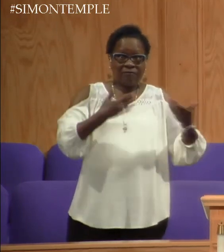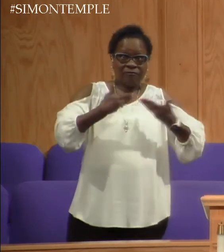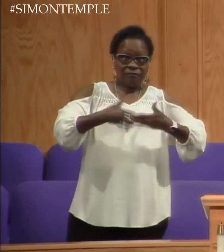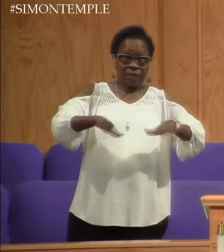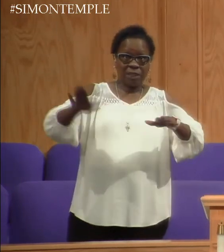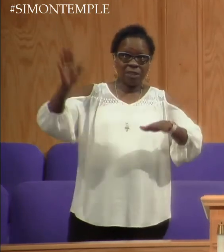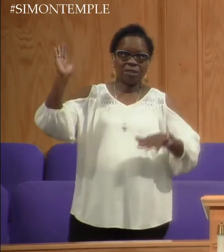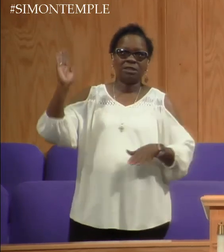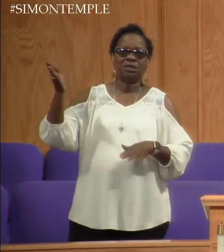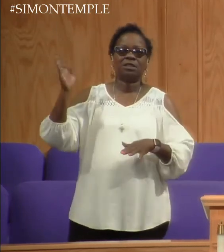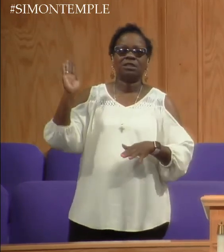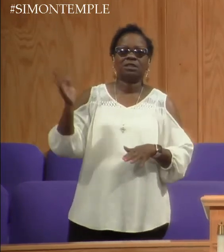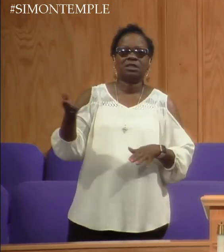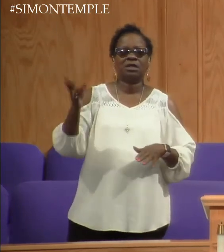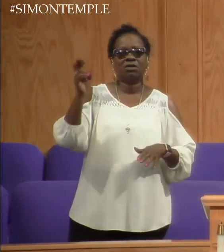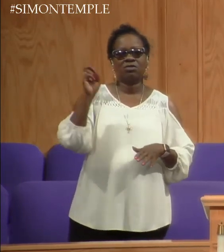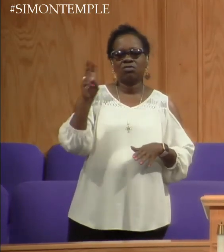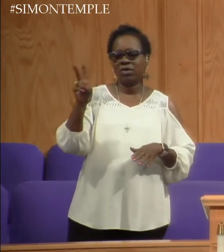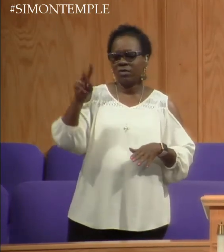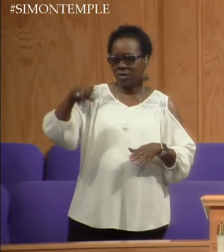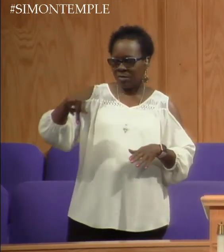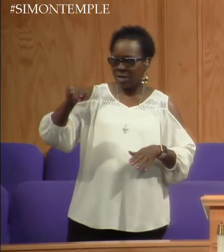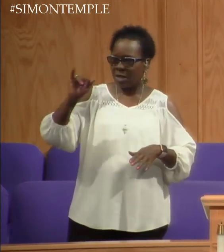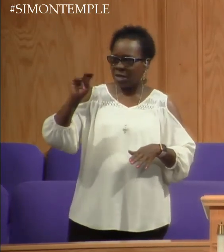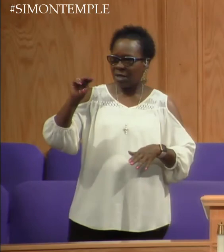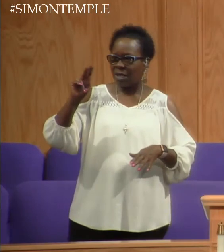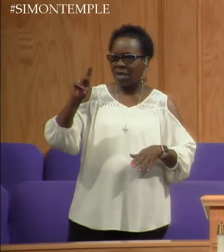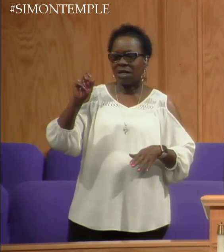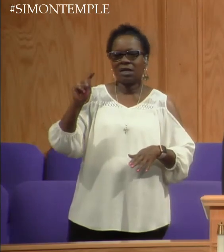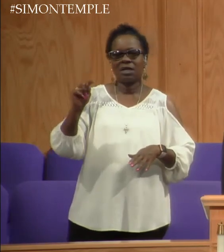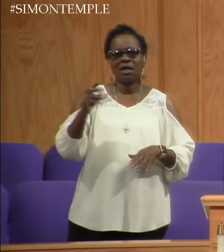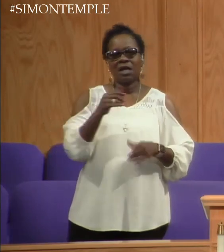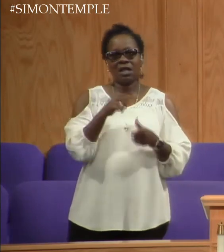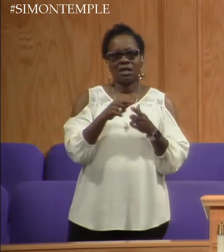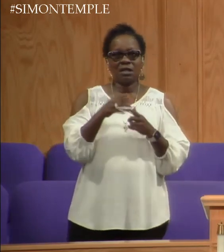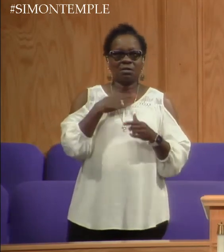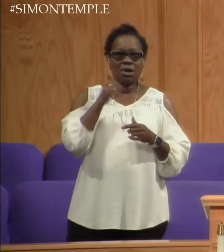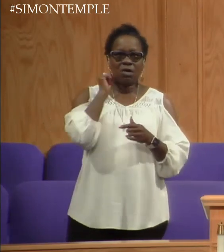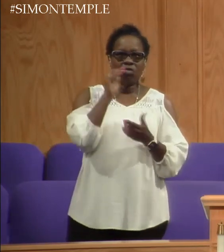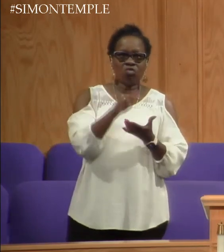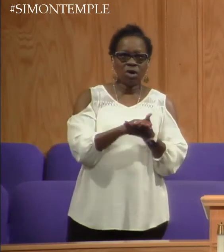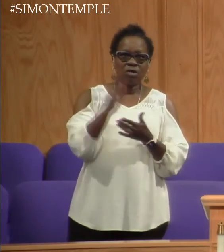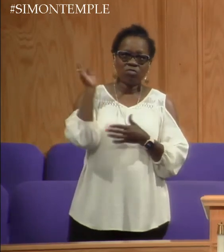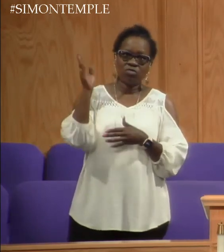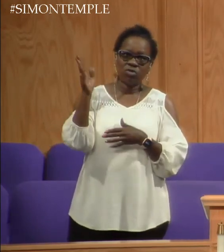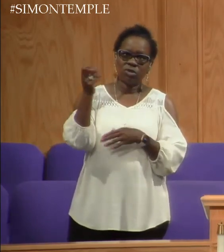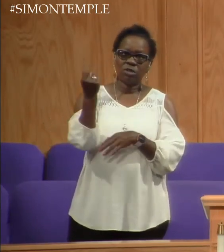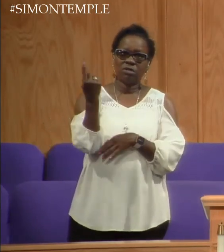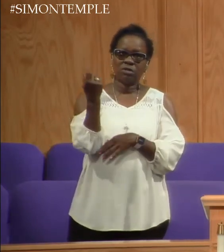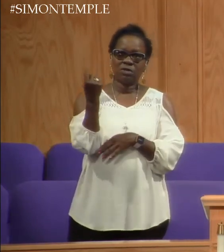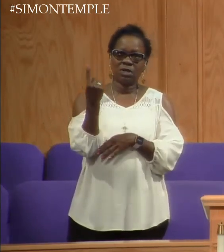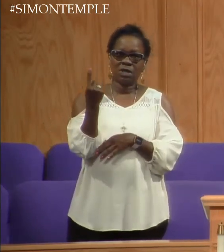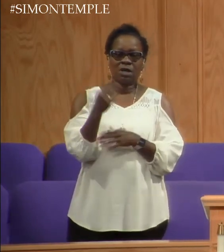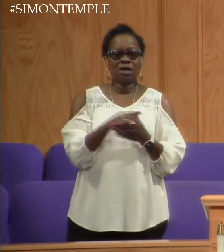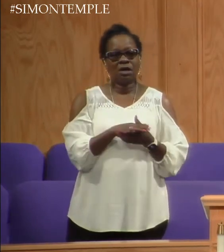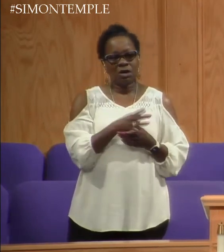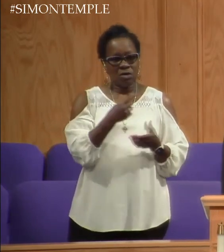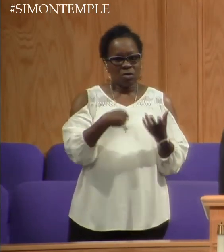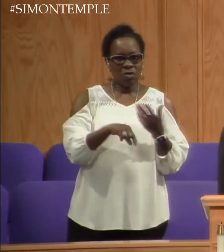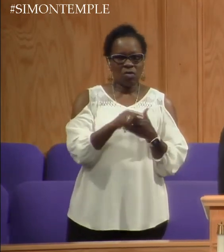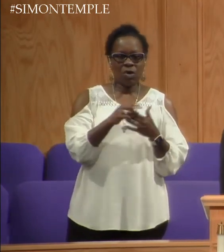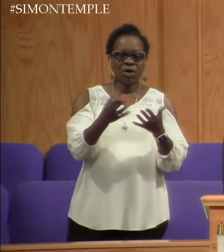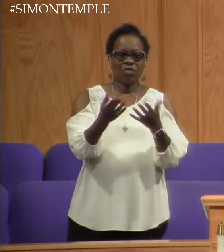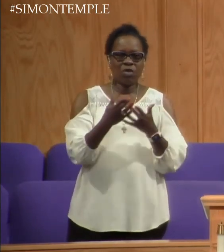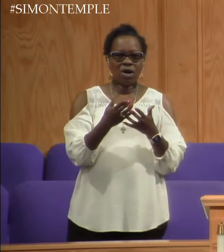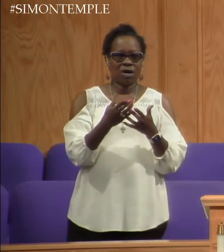Sunday school. And then as we worship together, as my wife brings a word at 11 o'clock, we look for a powerful move of God through this